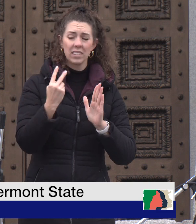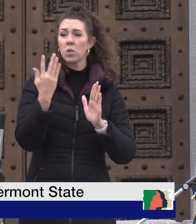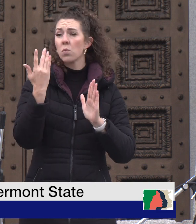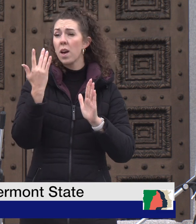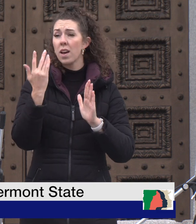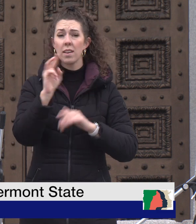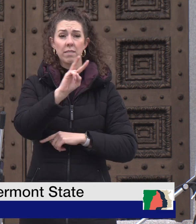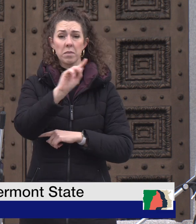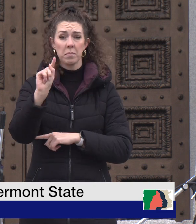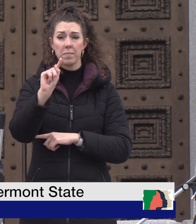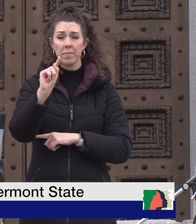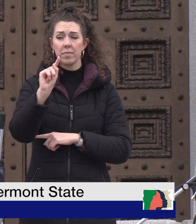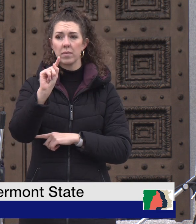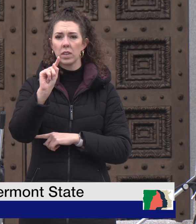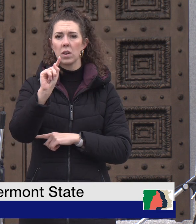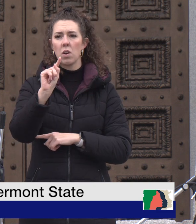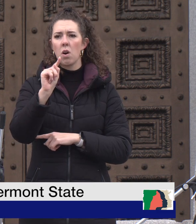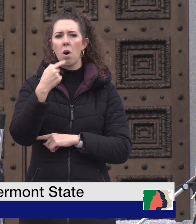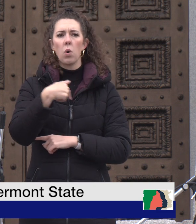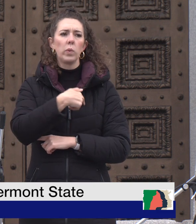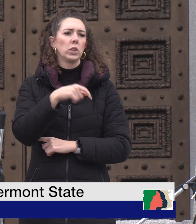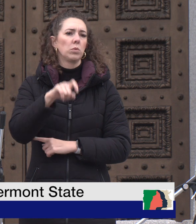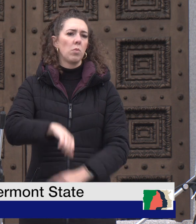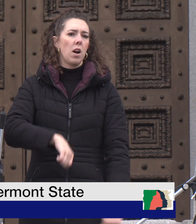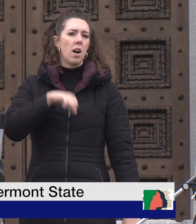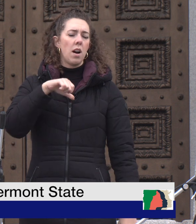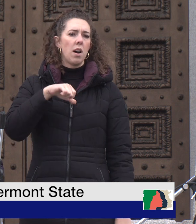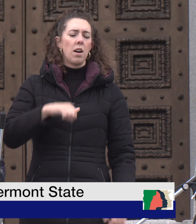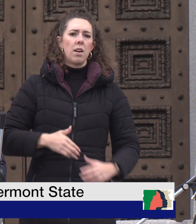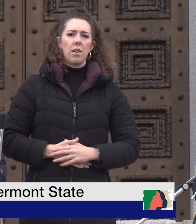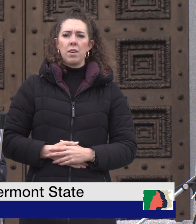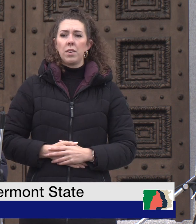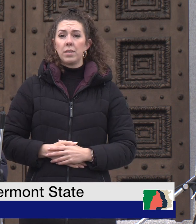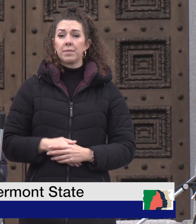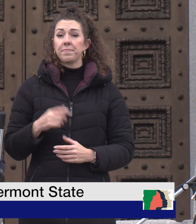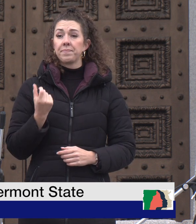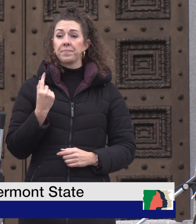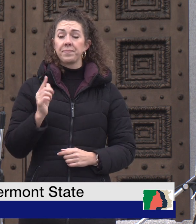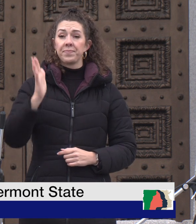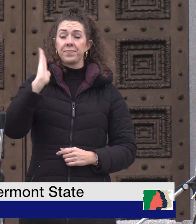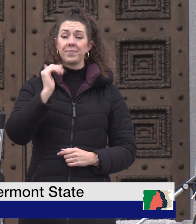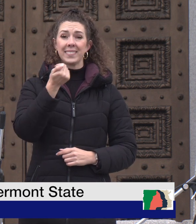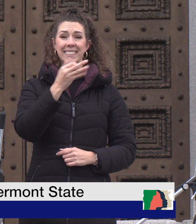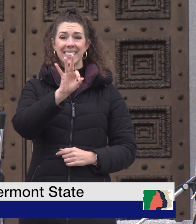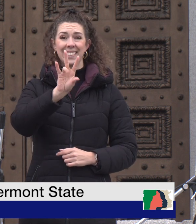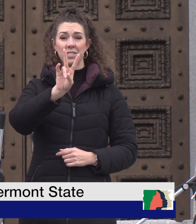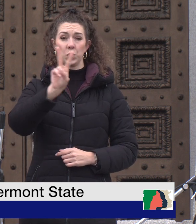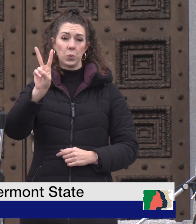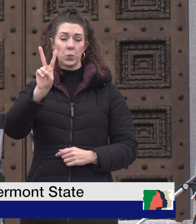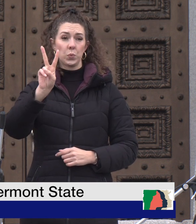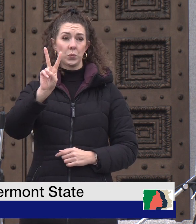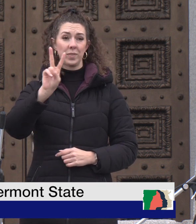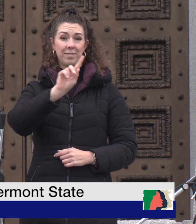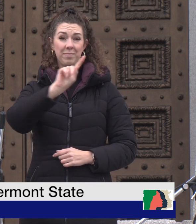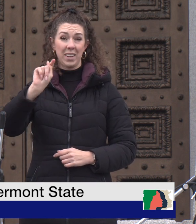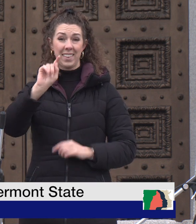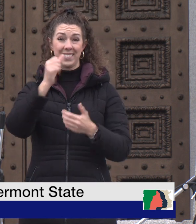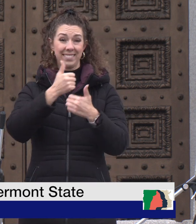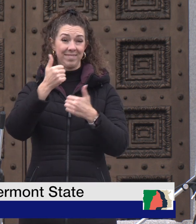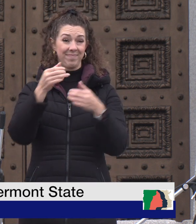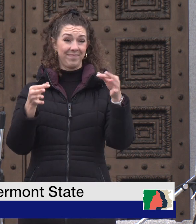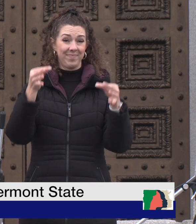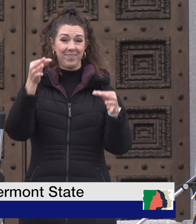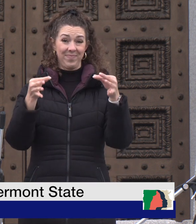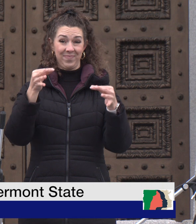Because Vermont, we have a lot to be proud of. In 1972, the Vermont Supreme Court overturned